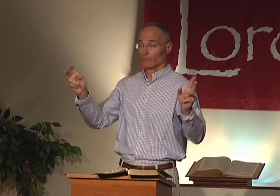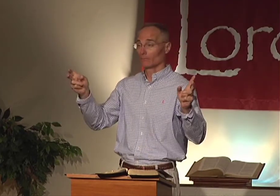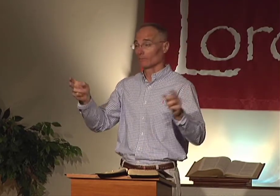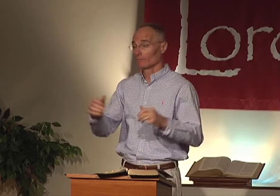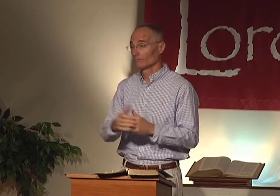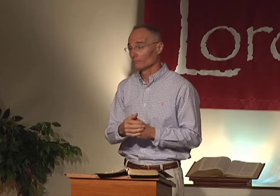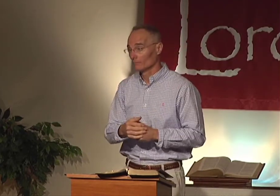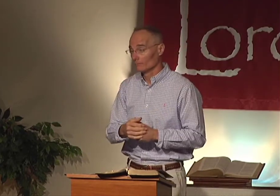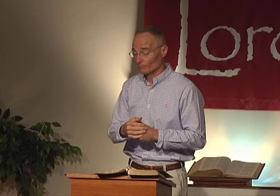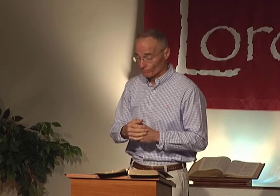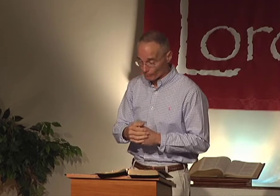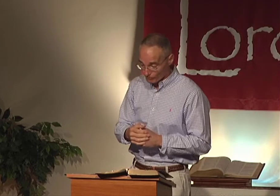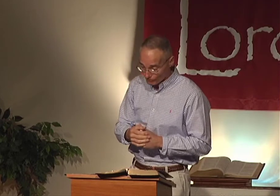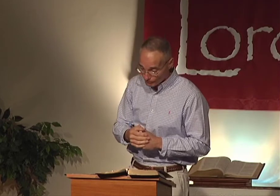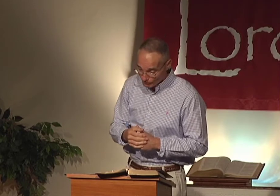like a paddle.